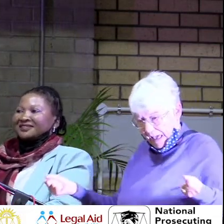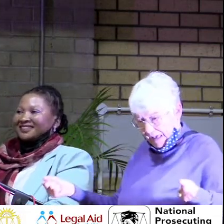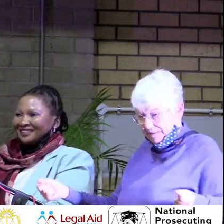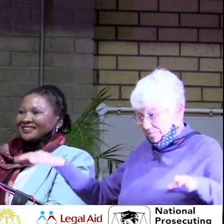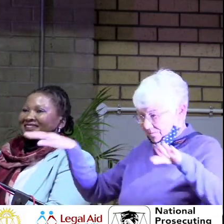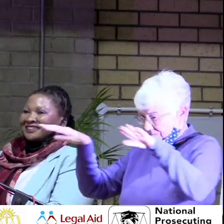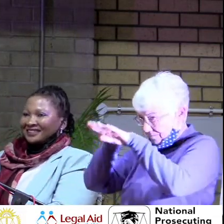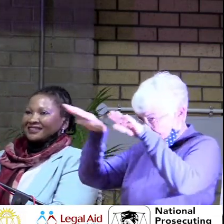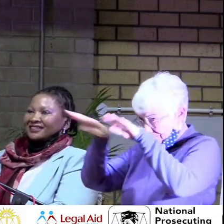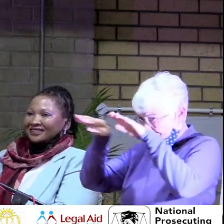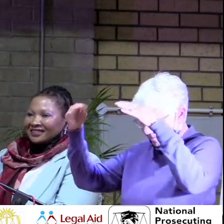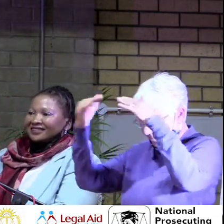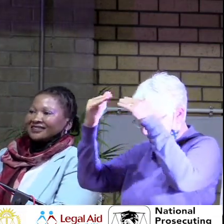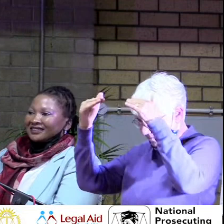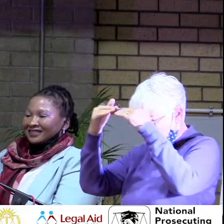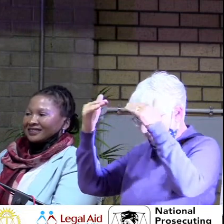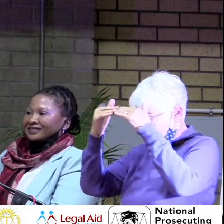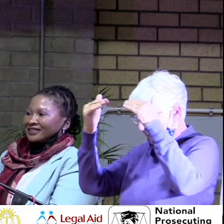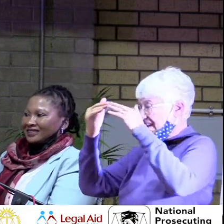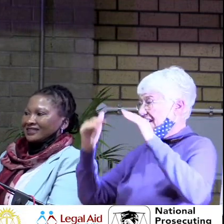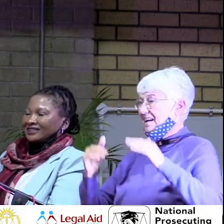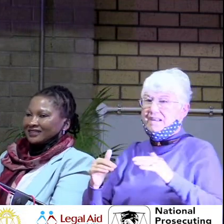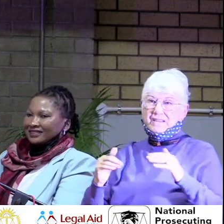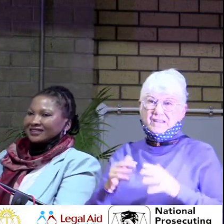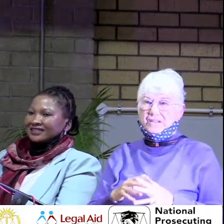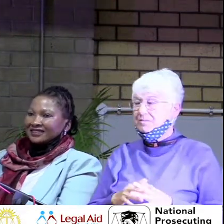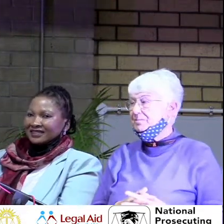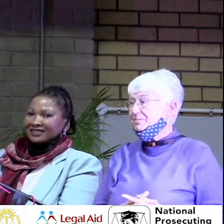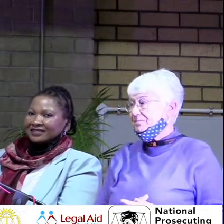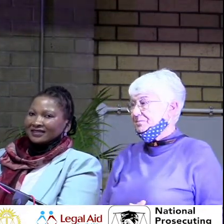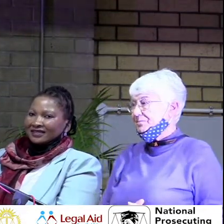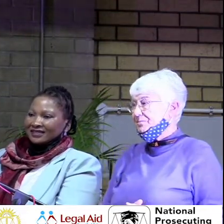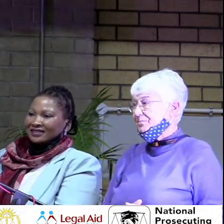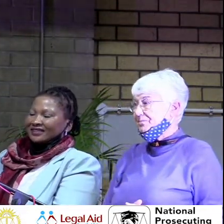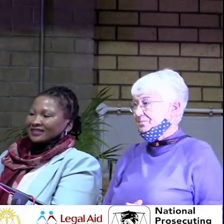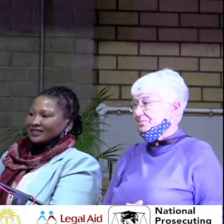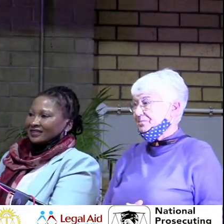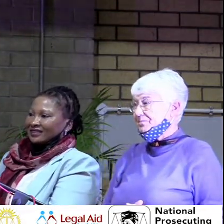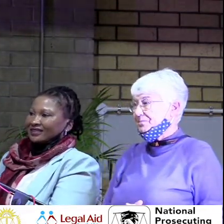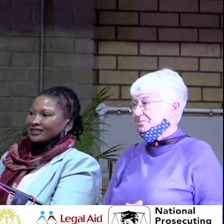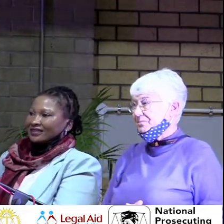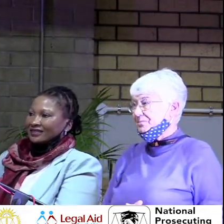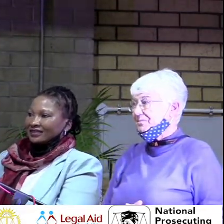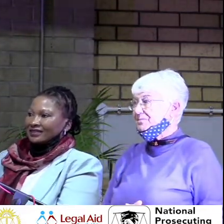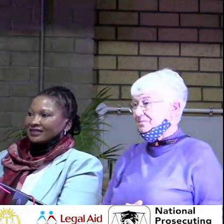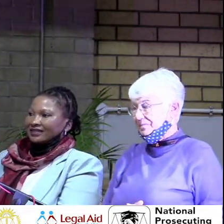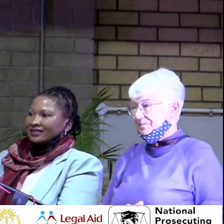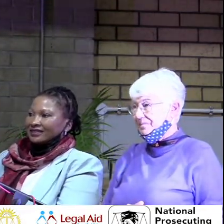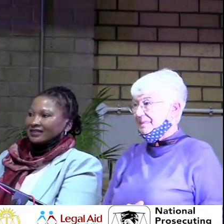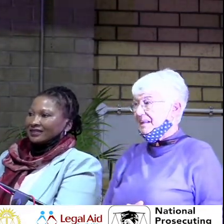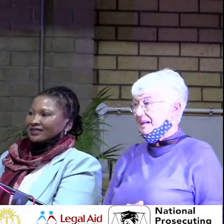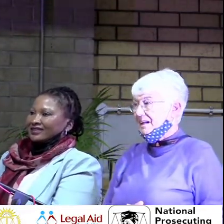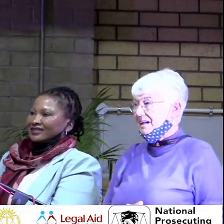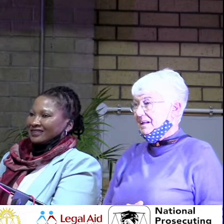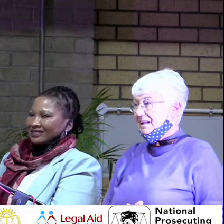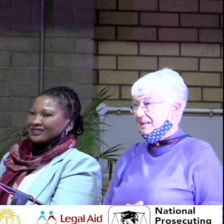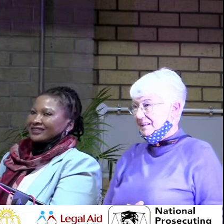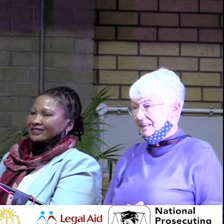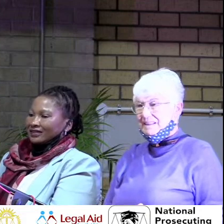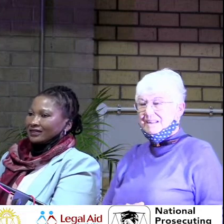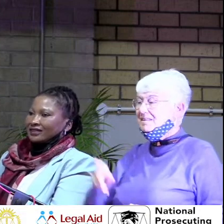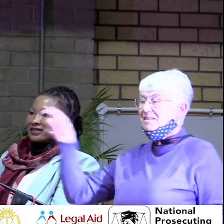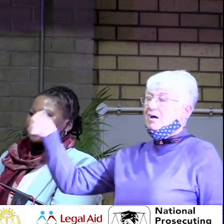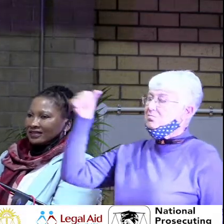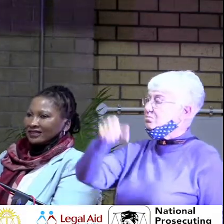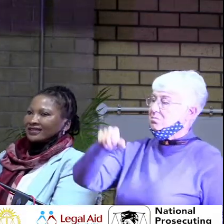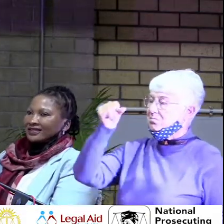want to say one lastly to men. Men, if you look around Delft, the only councillors that are in Delft is women. So we're